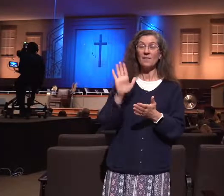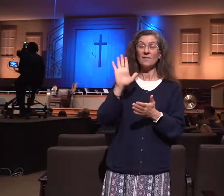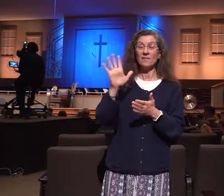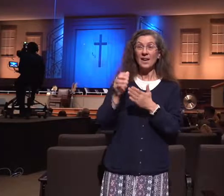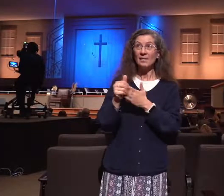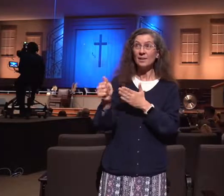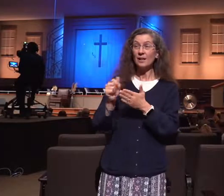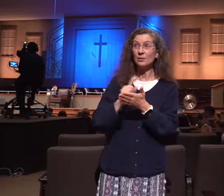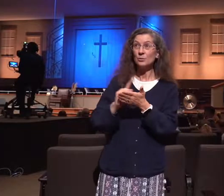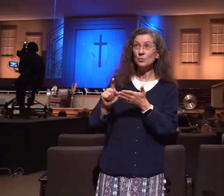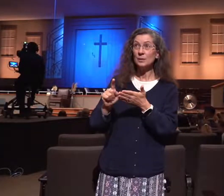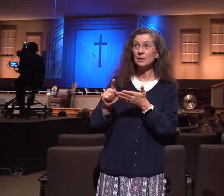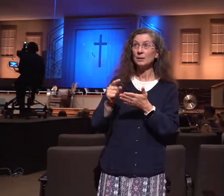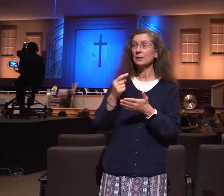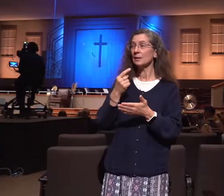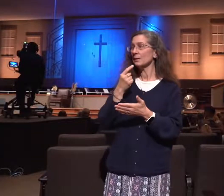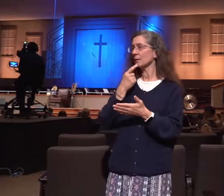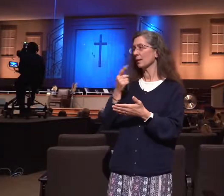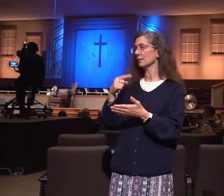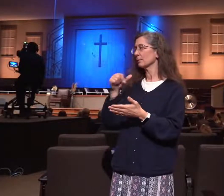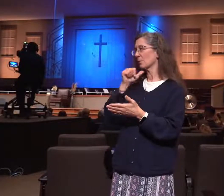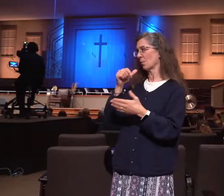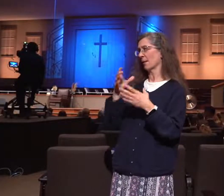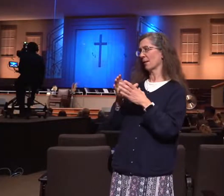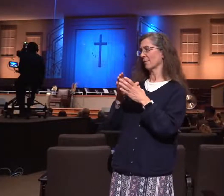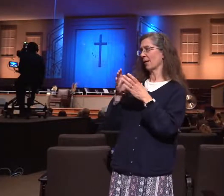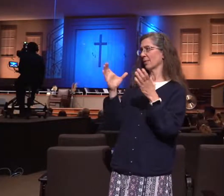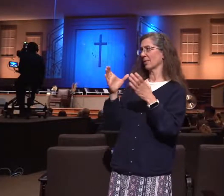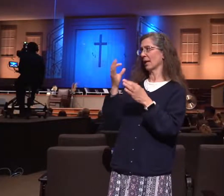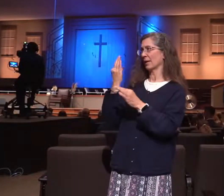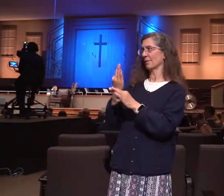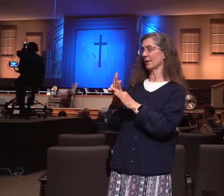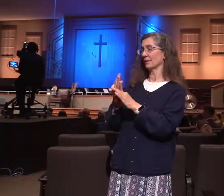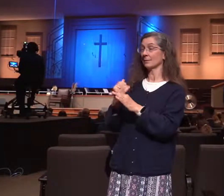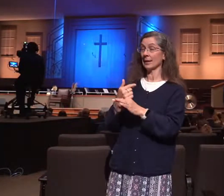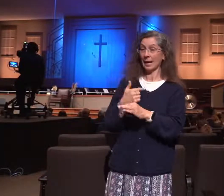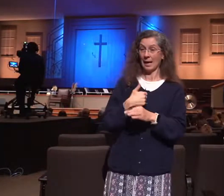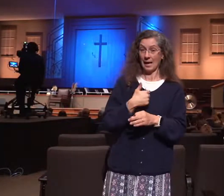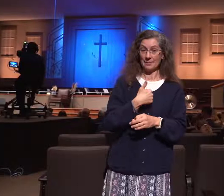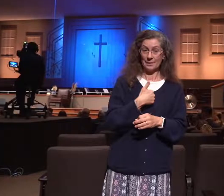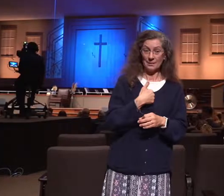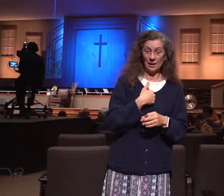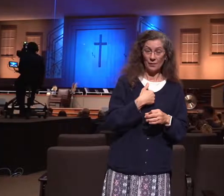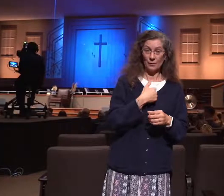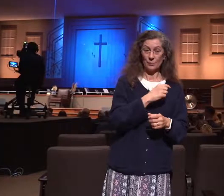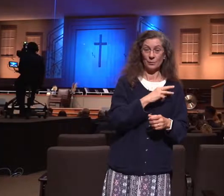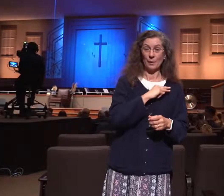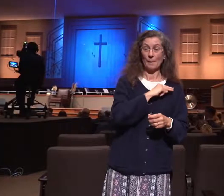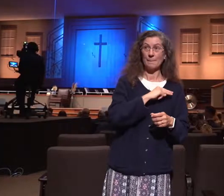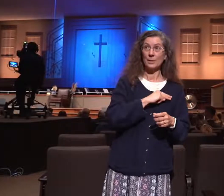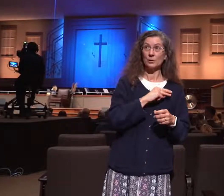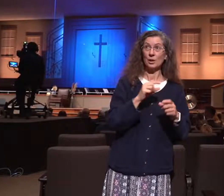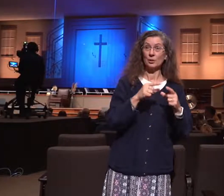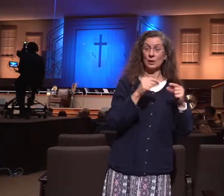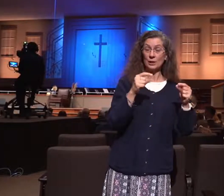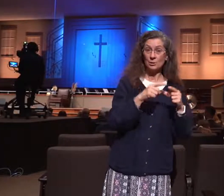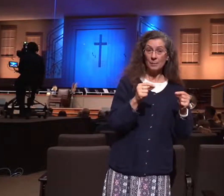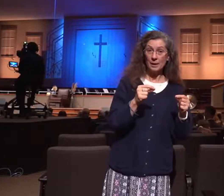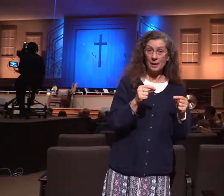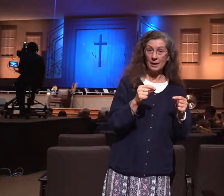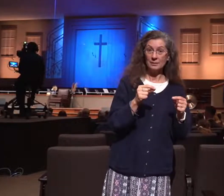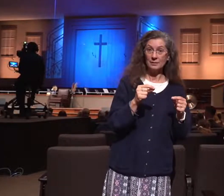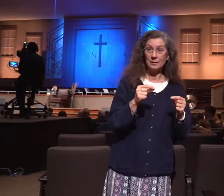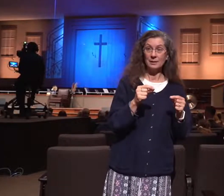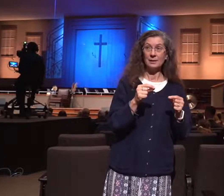And I know you say, well, you didn't have much faith. I was a missionary in Japan with less than $500 a month support. It took some faith.